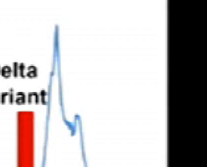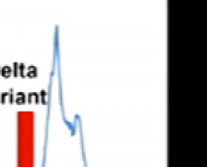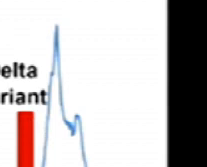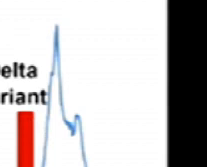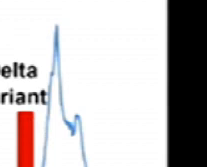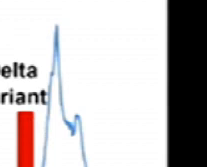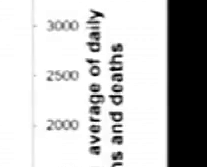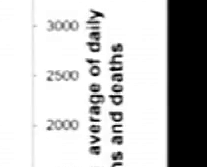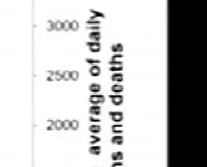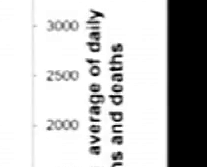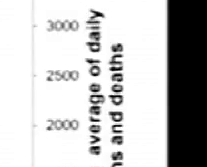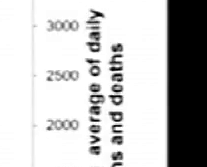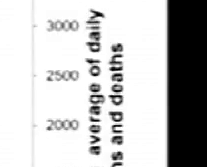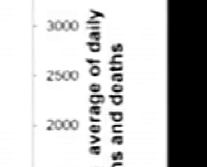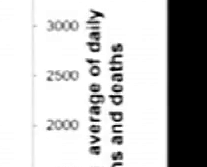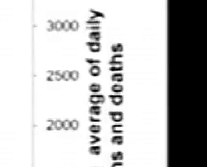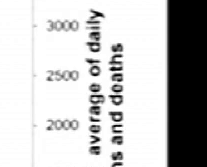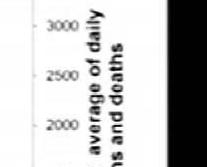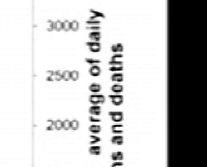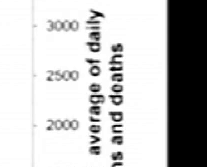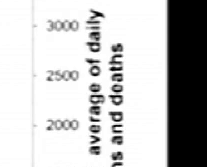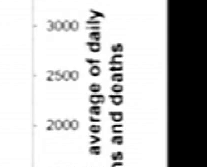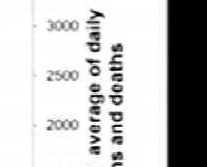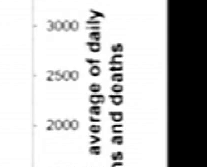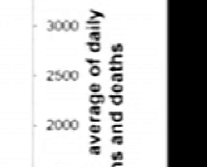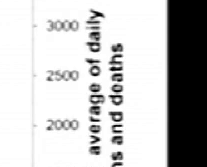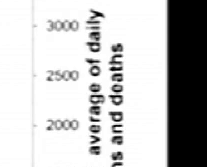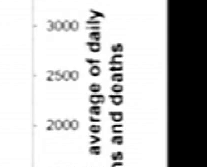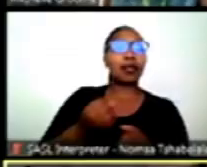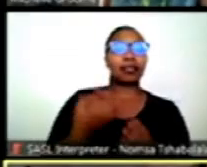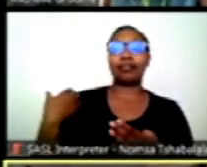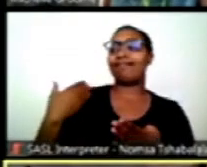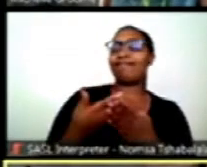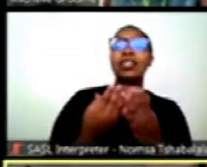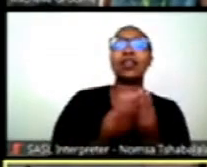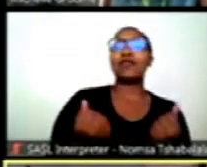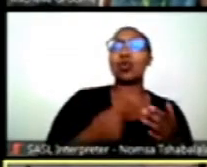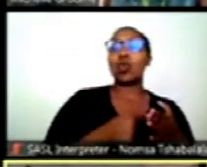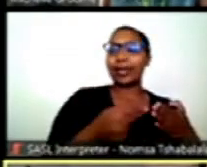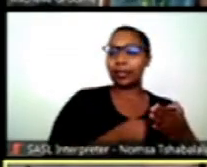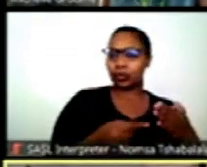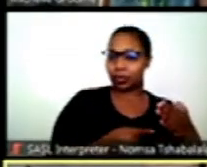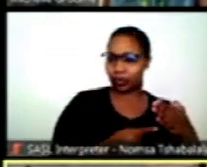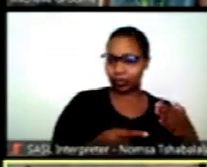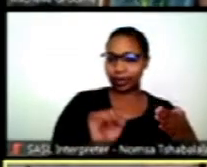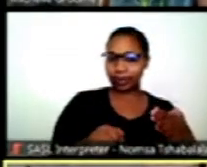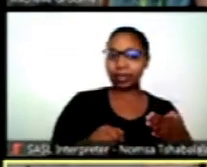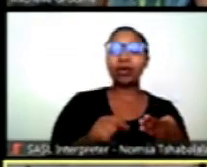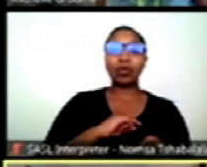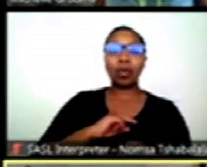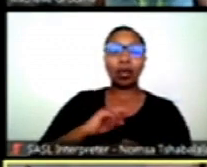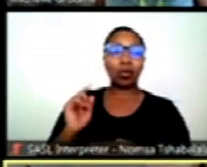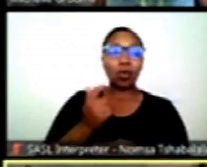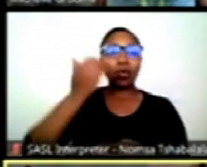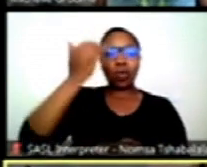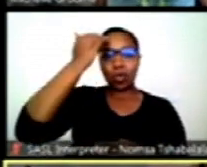challenges we grapple with in dealing with each new variant. As you know, DATCOP is a hospital surveillance